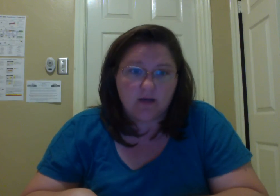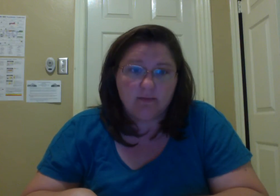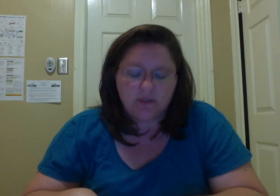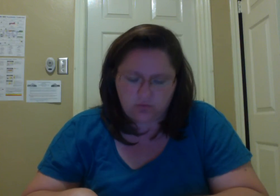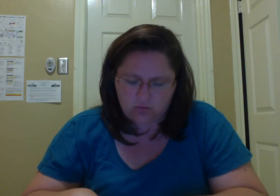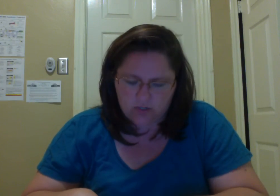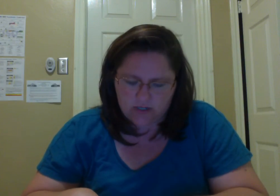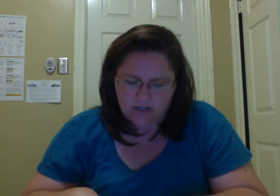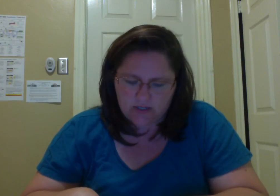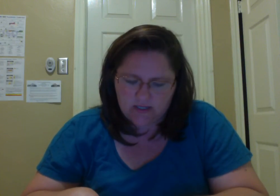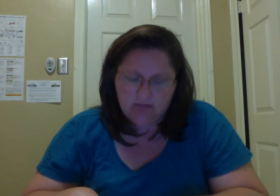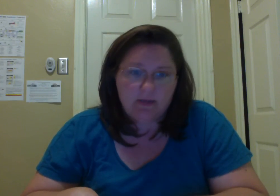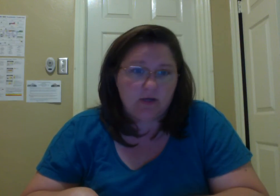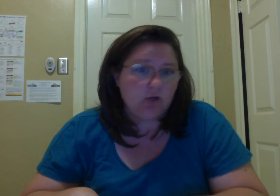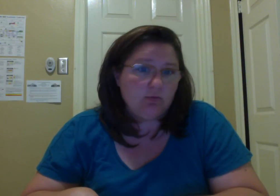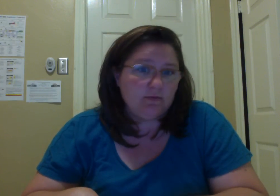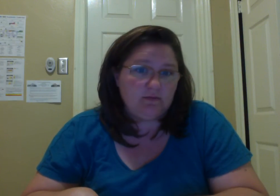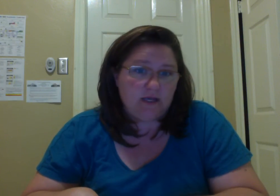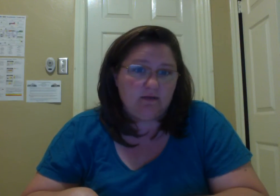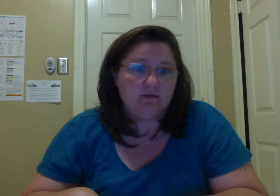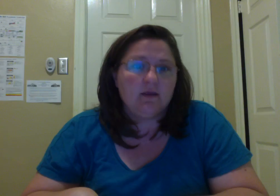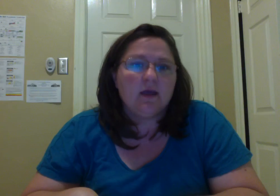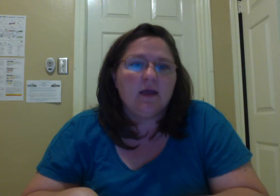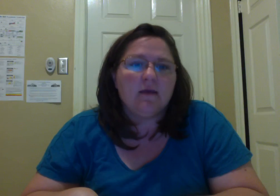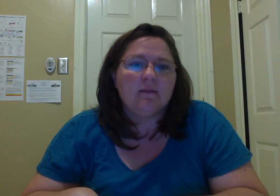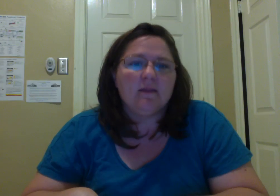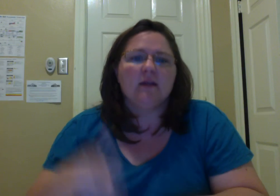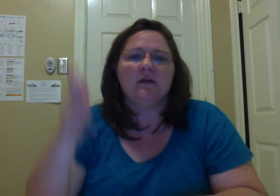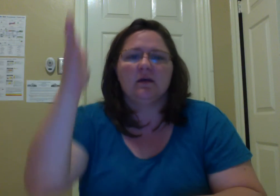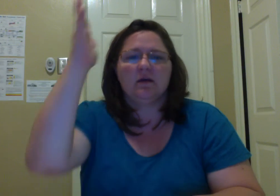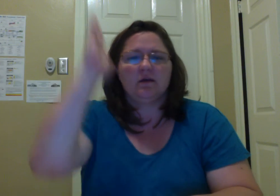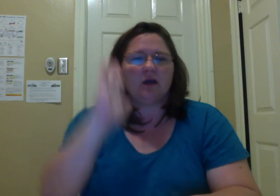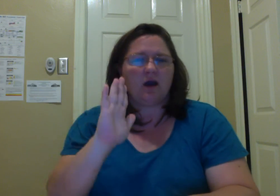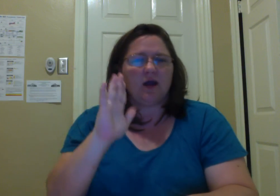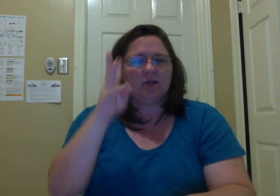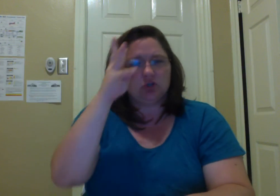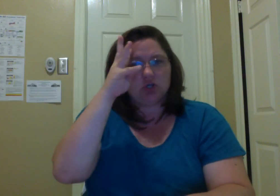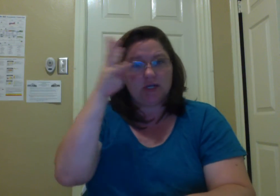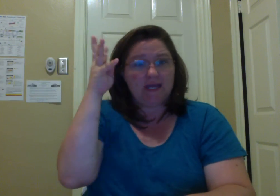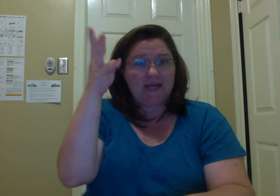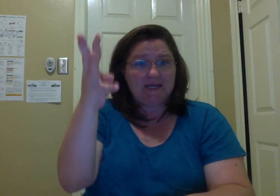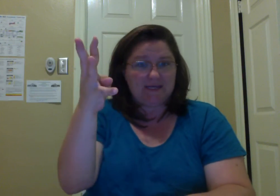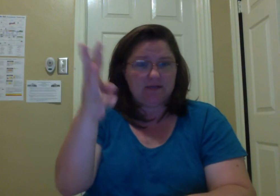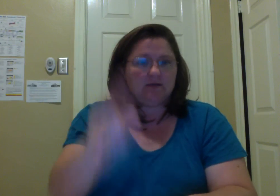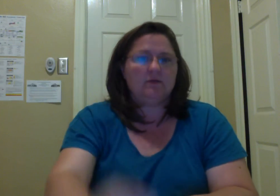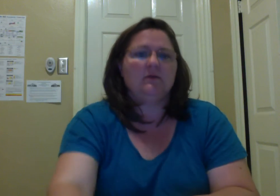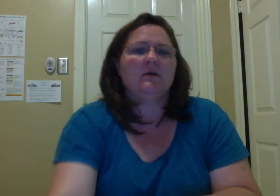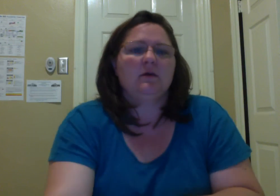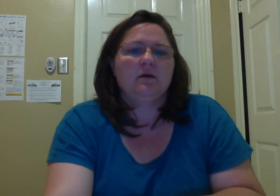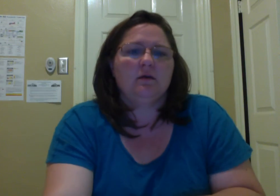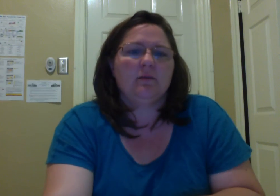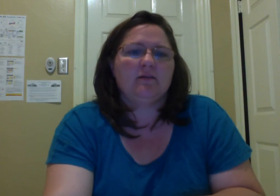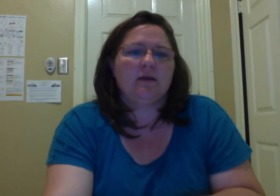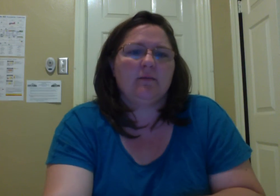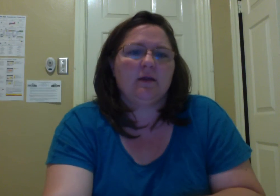made Laura, he made no mistakes. And then God created I'm going to type that here